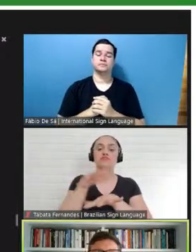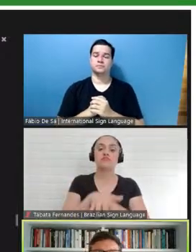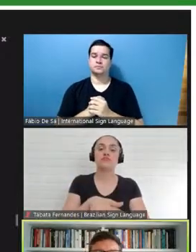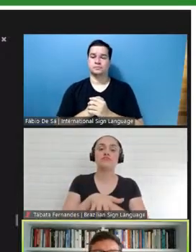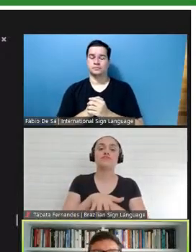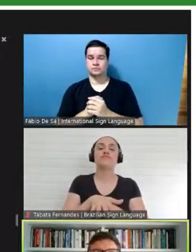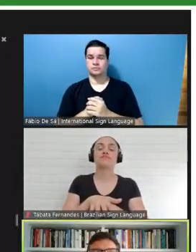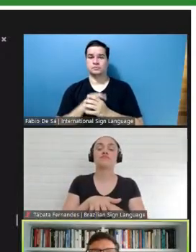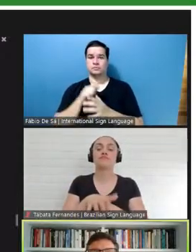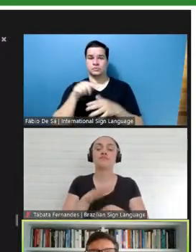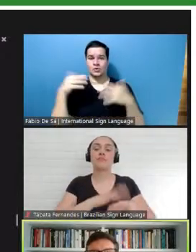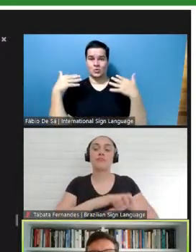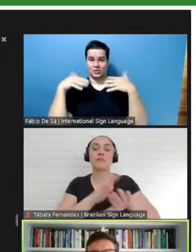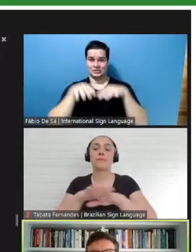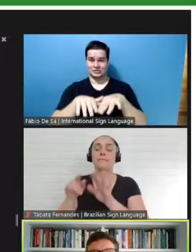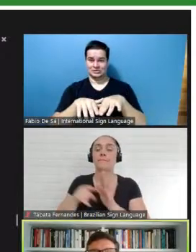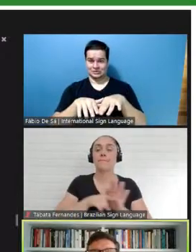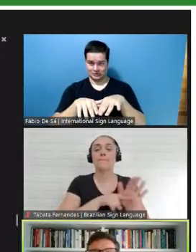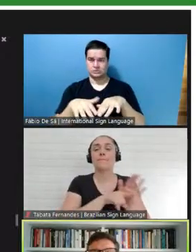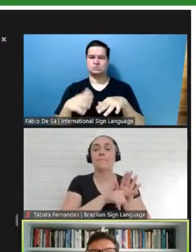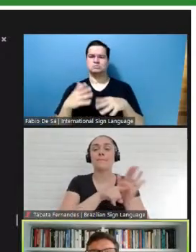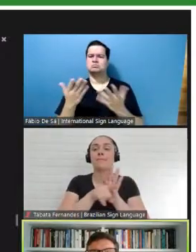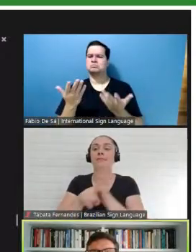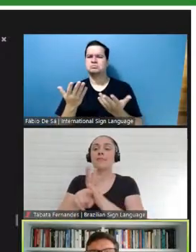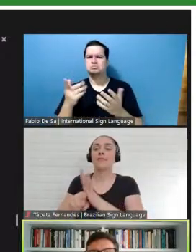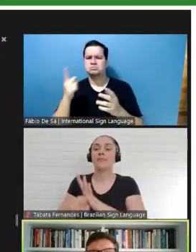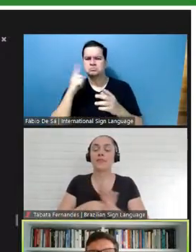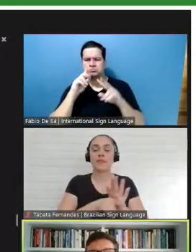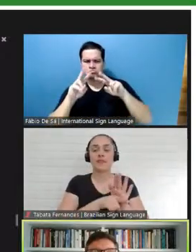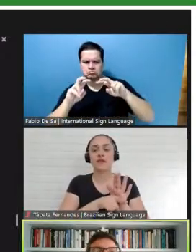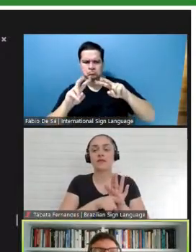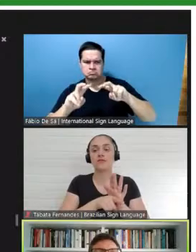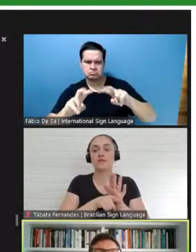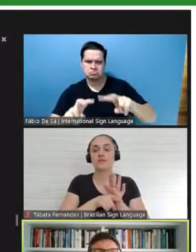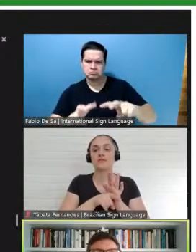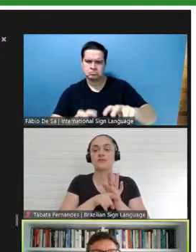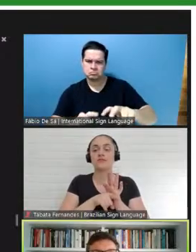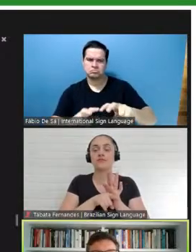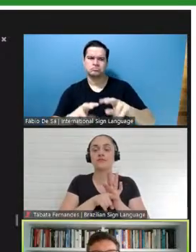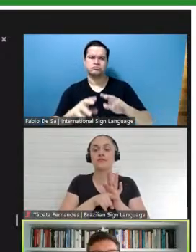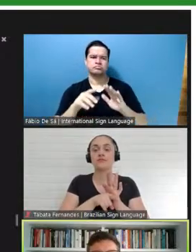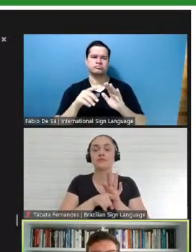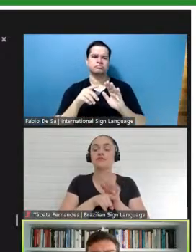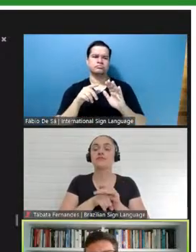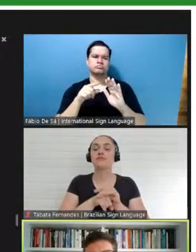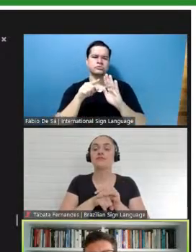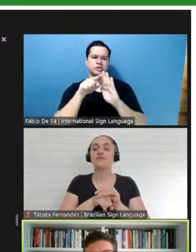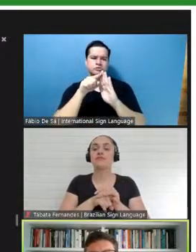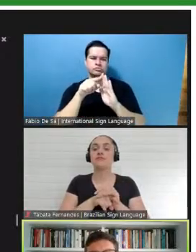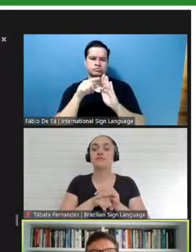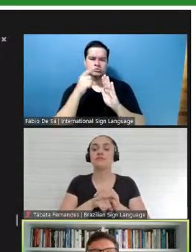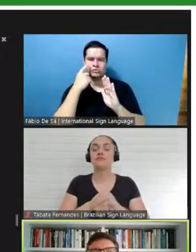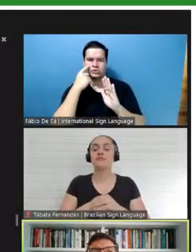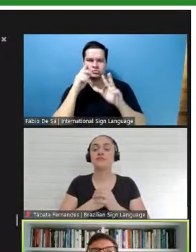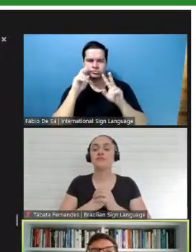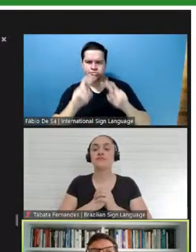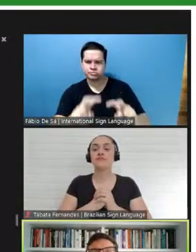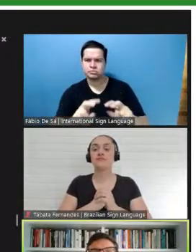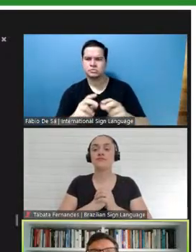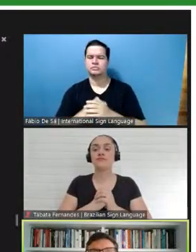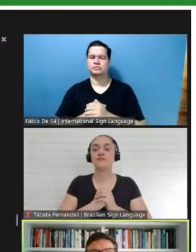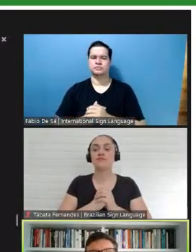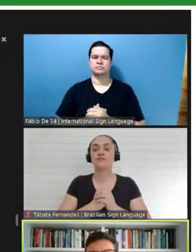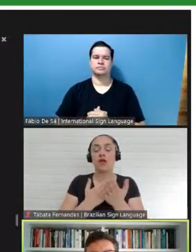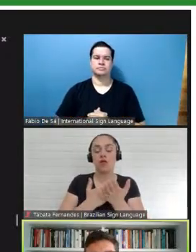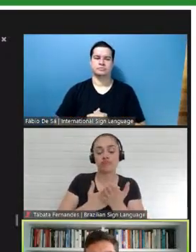education resource, and the preparedness and attitudes of beginning teachers